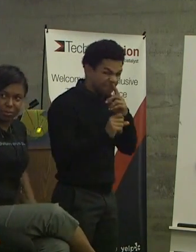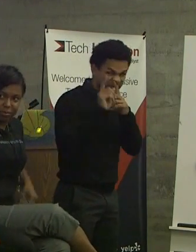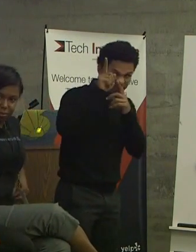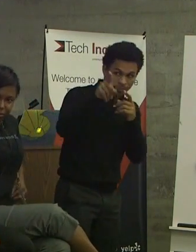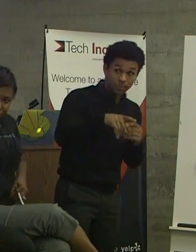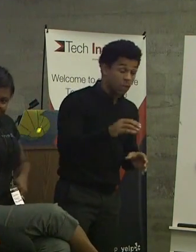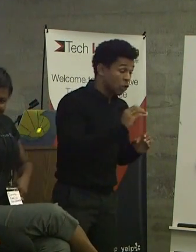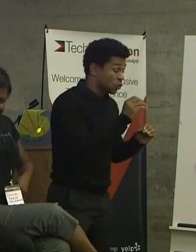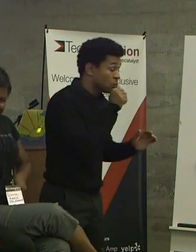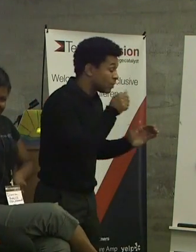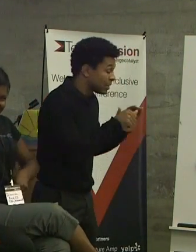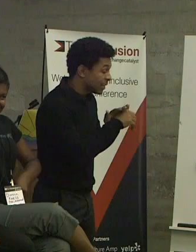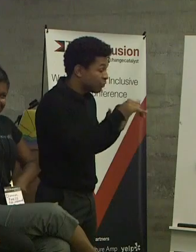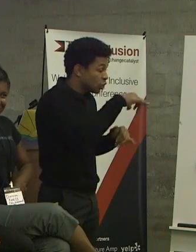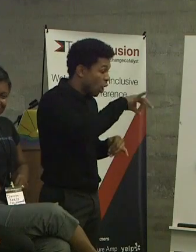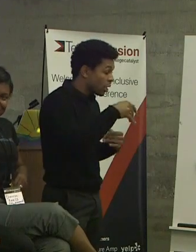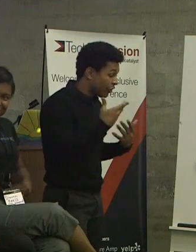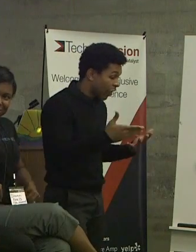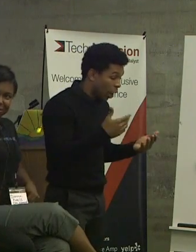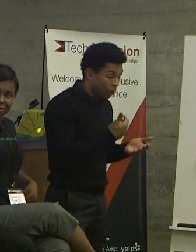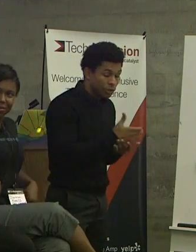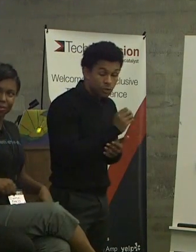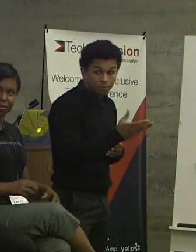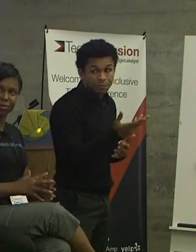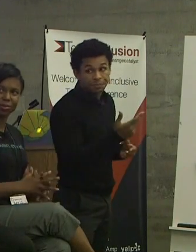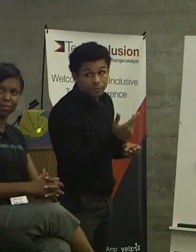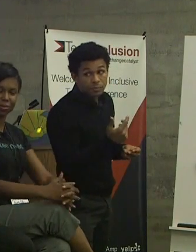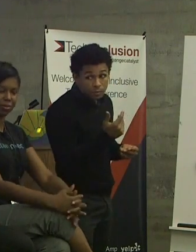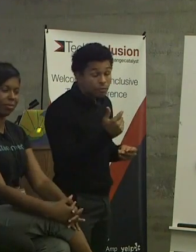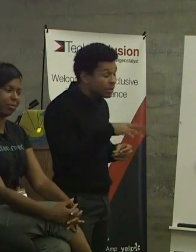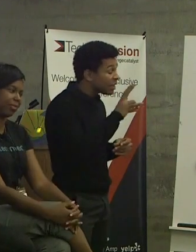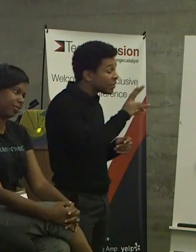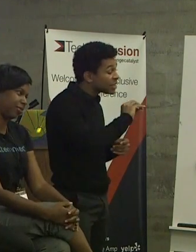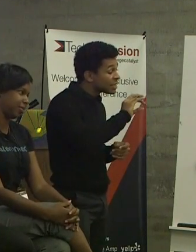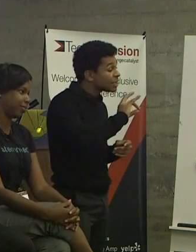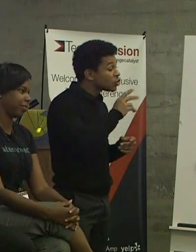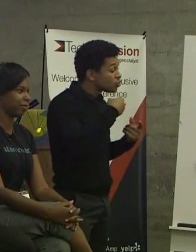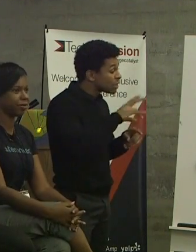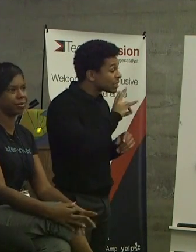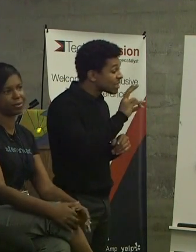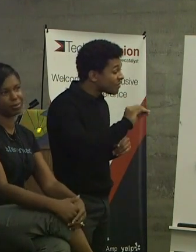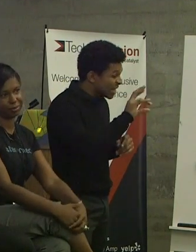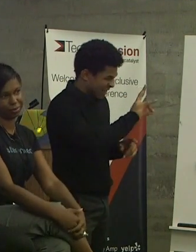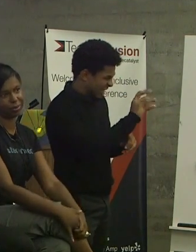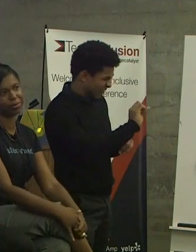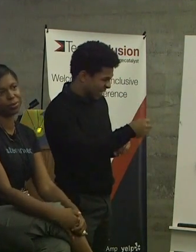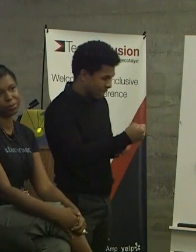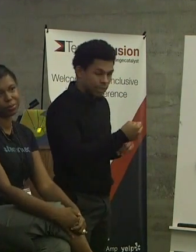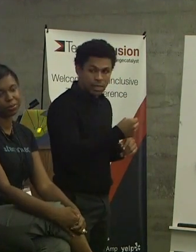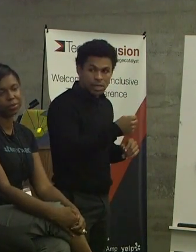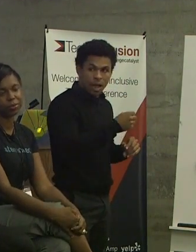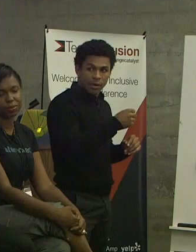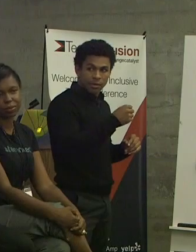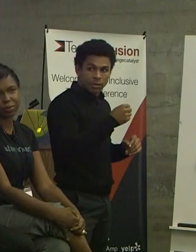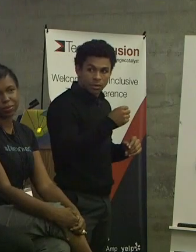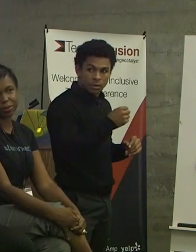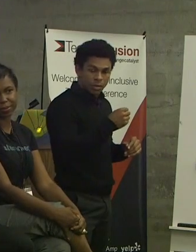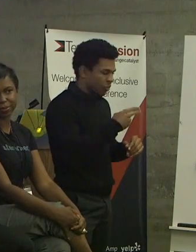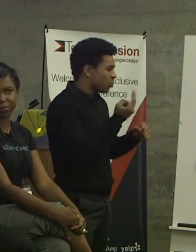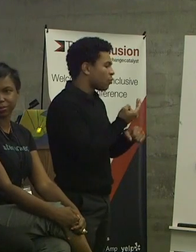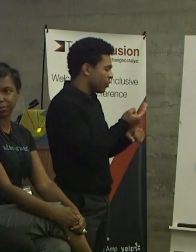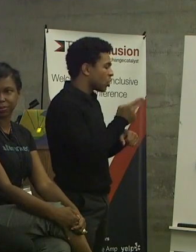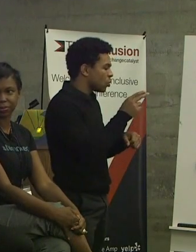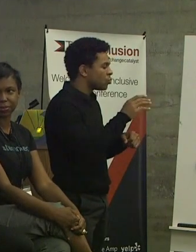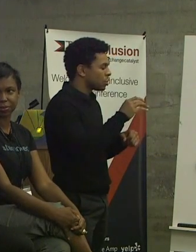there, yeah? Everyone knows that in the 70s, the orchestra used blind auditions quite effectively to fix